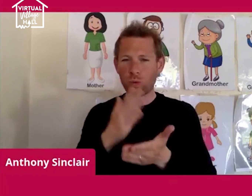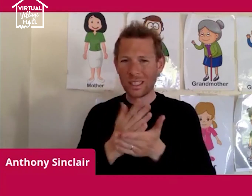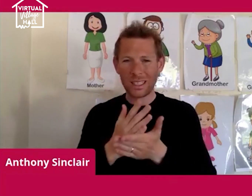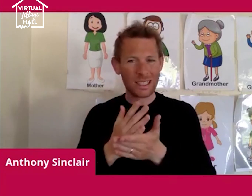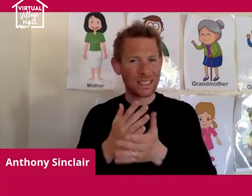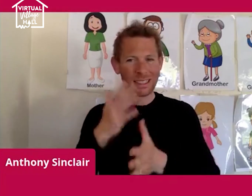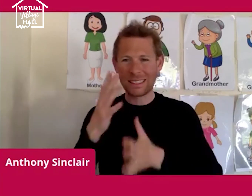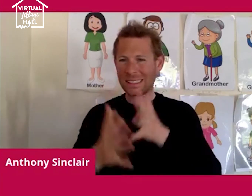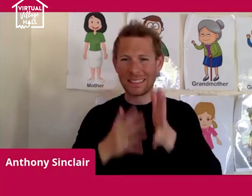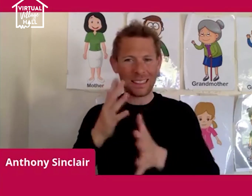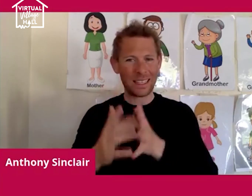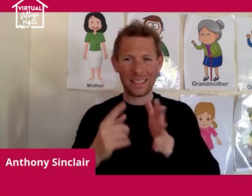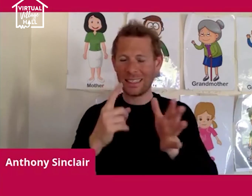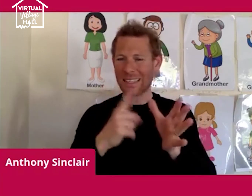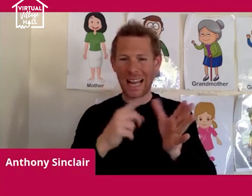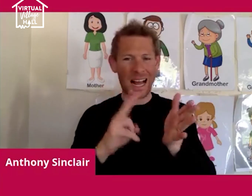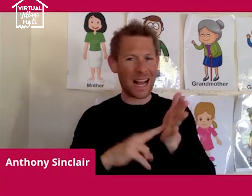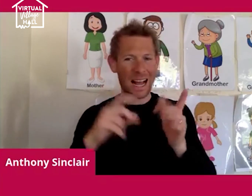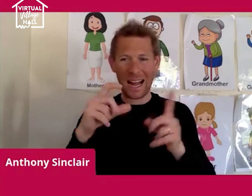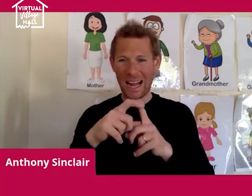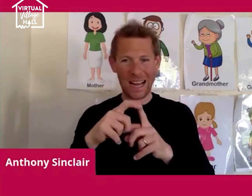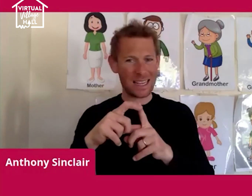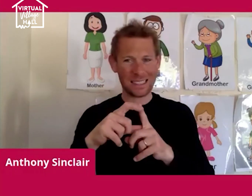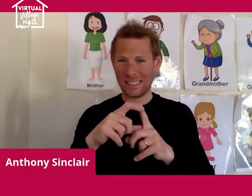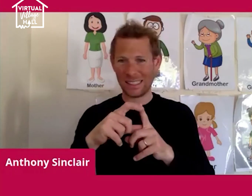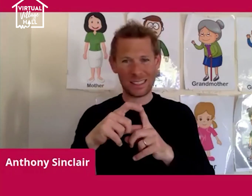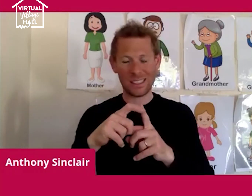Well, actually, we don't really have a sign for and.